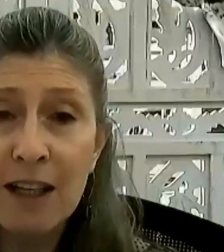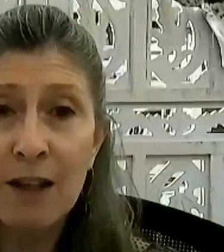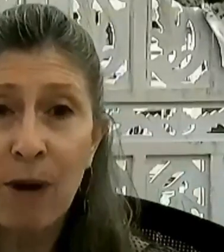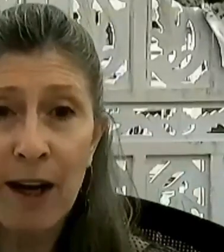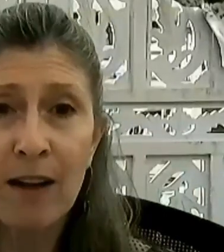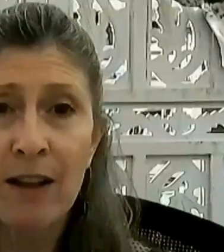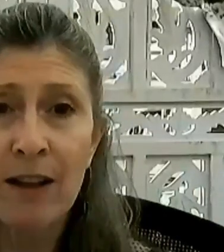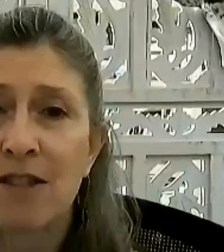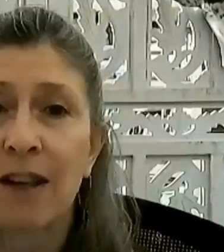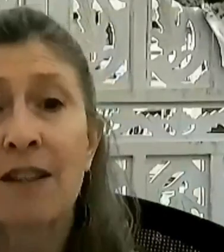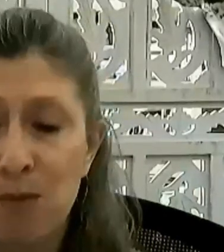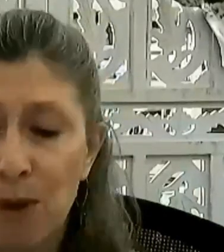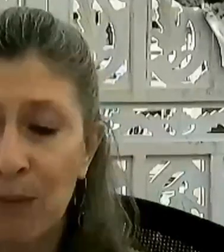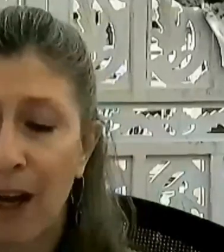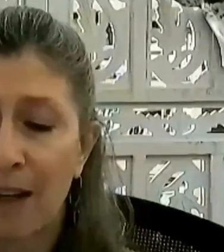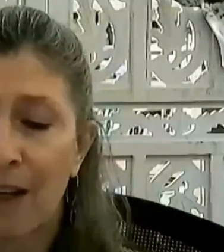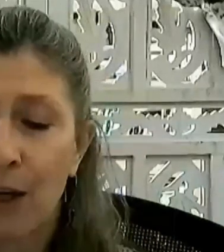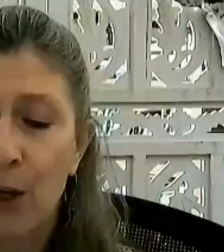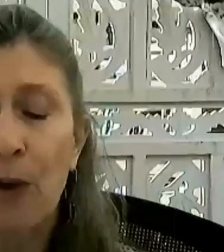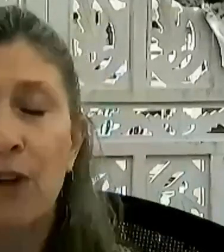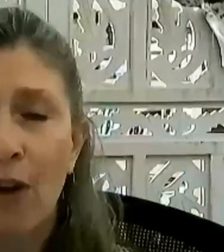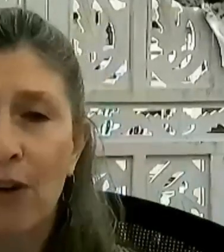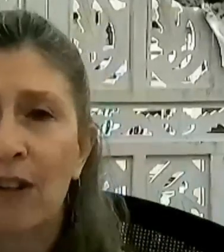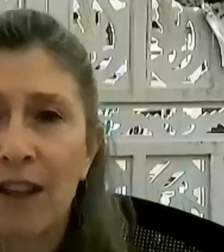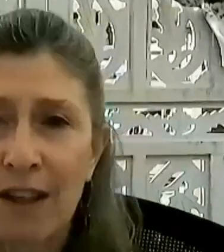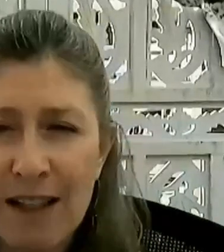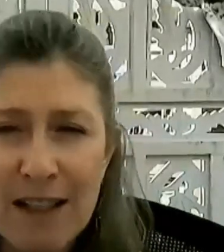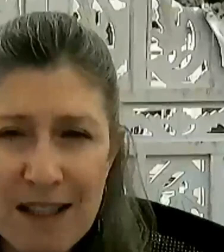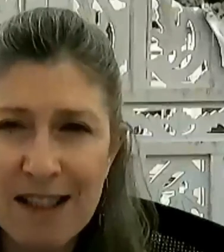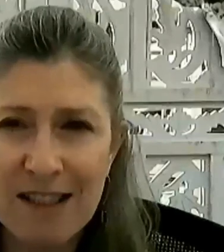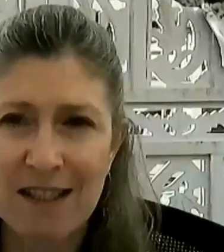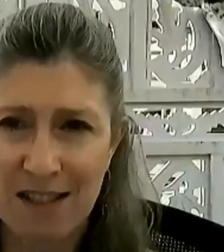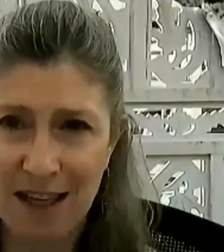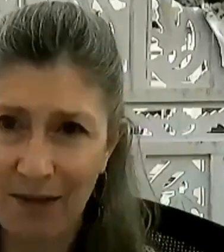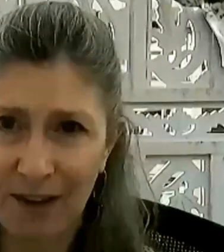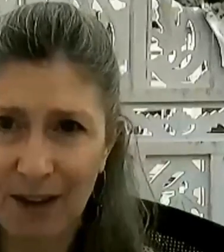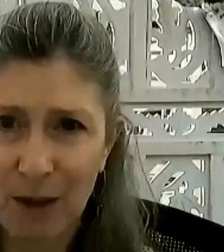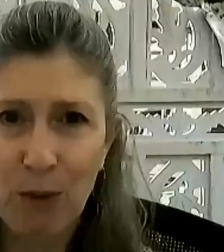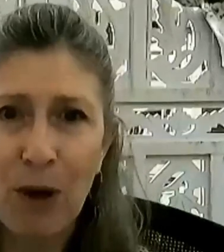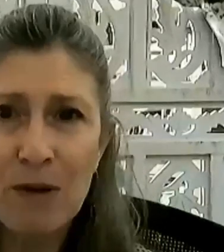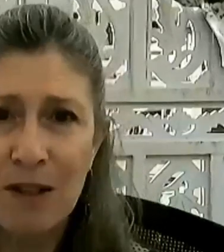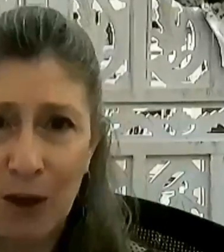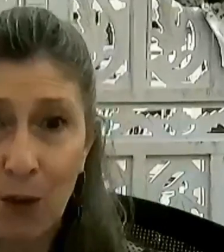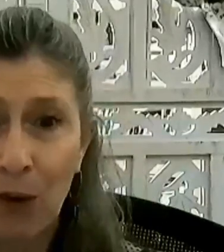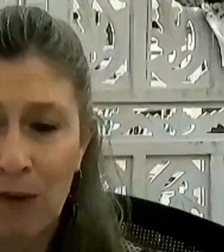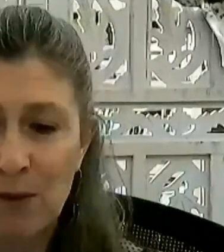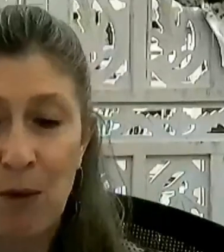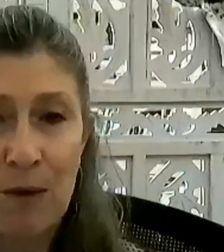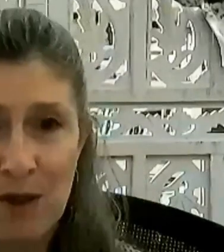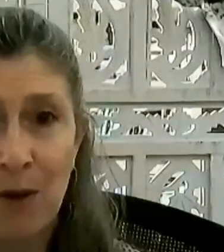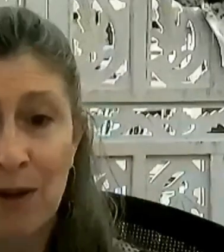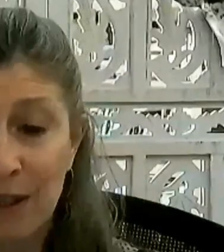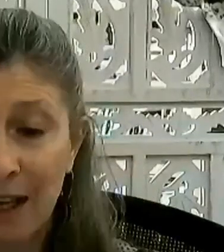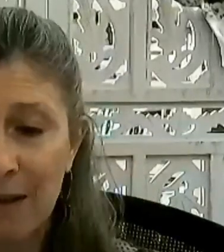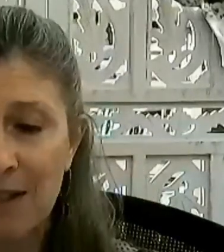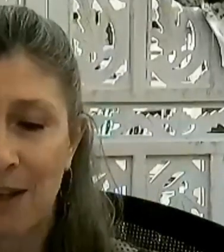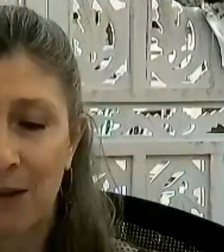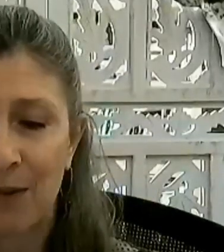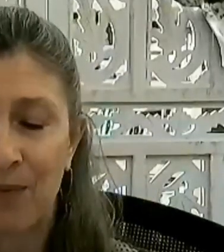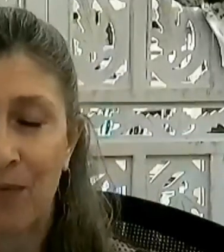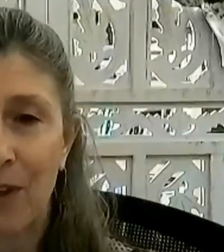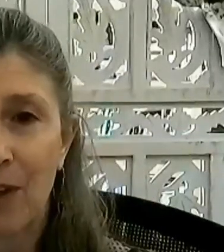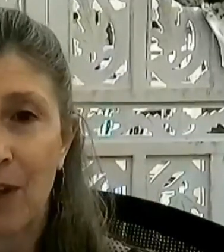People like Canadian biologist Douglas Pimlott, who wrote an article in 1967 proposing that wolves be restored